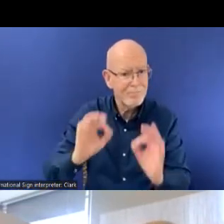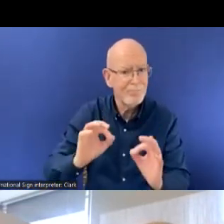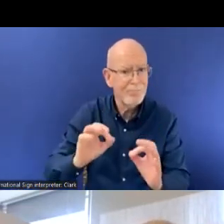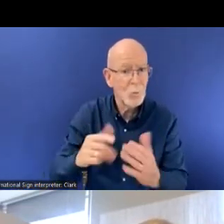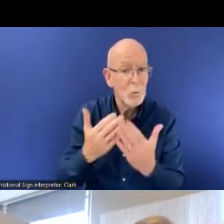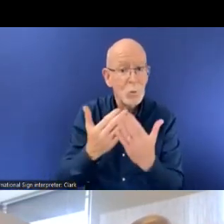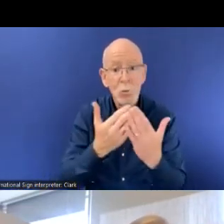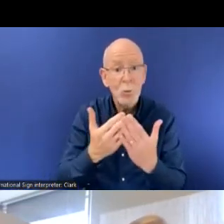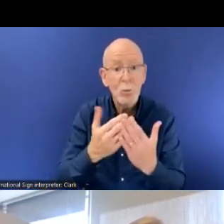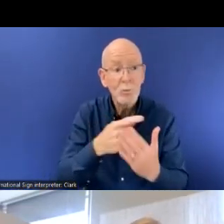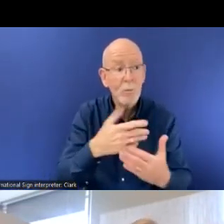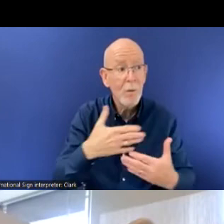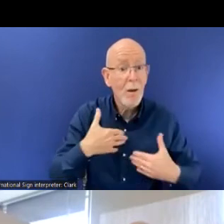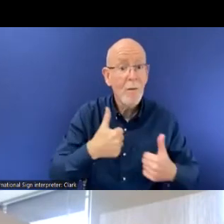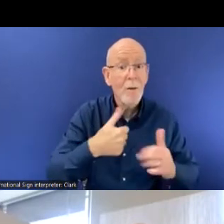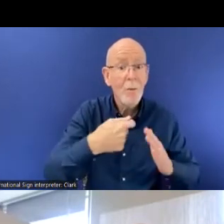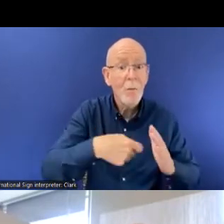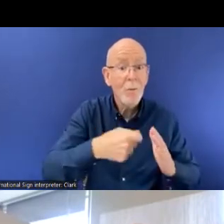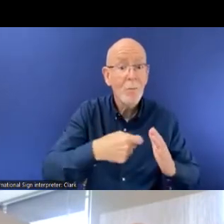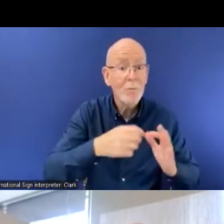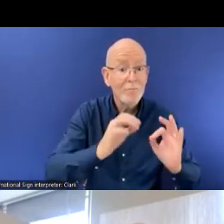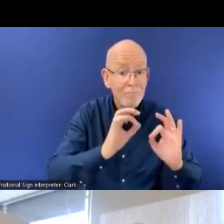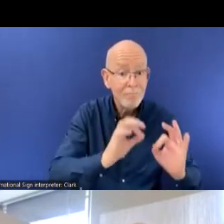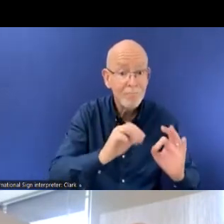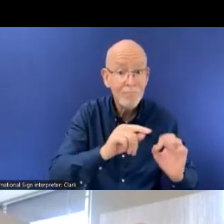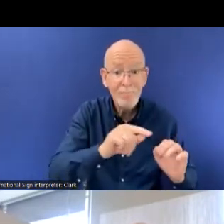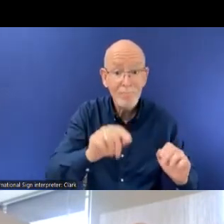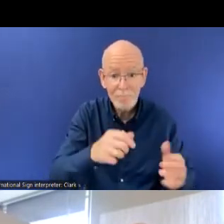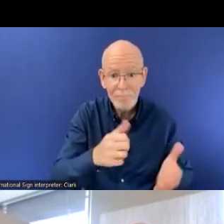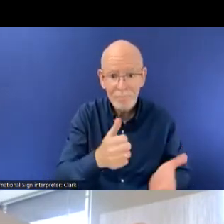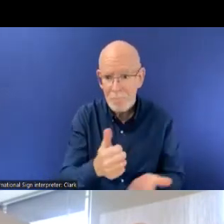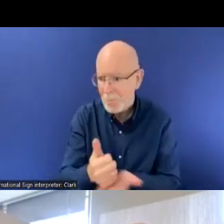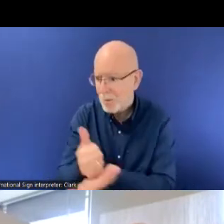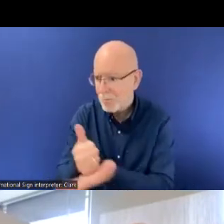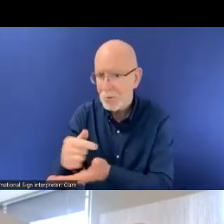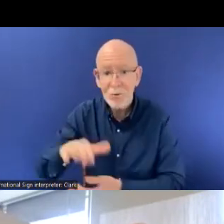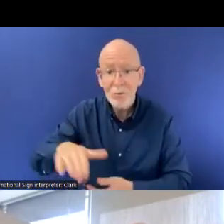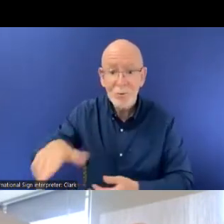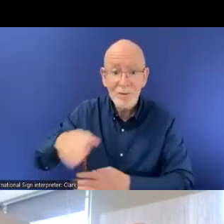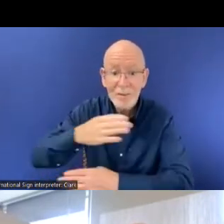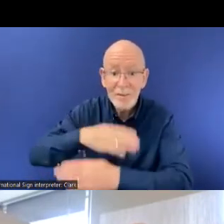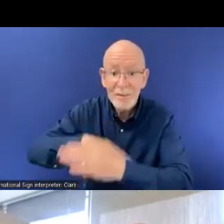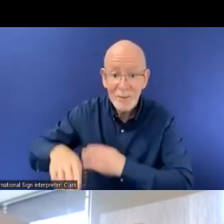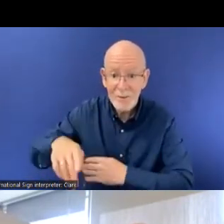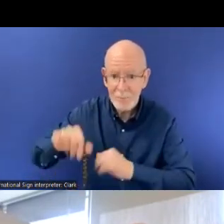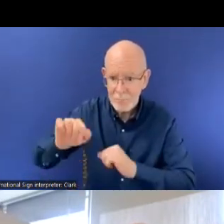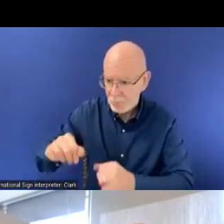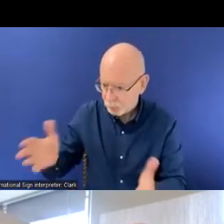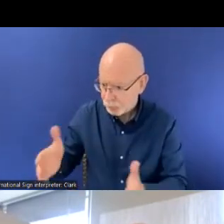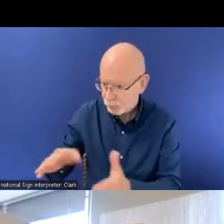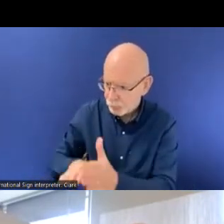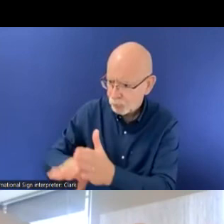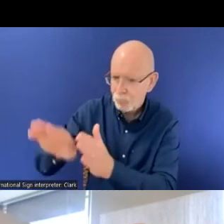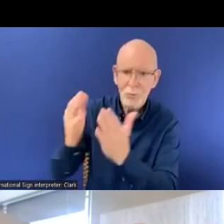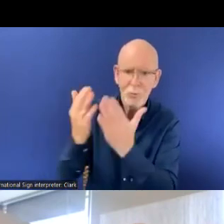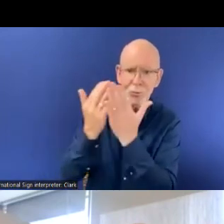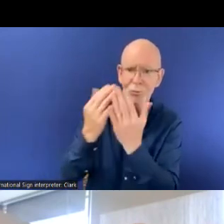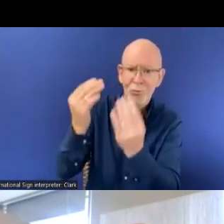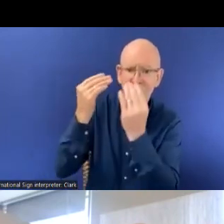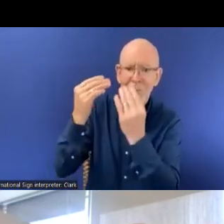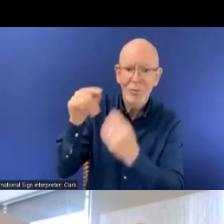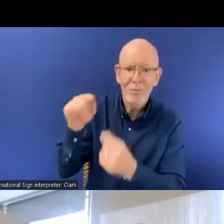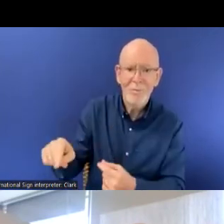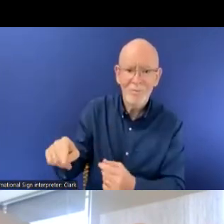reduce poverty, but also to promote growth. Yeah, absolutely. So we've already heard, Werner, that school eye